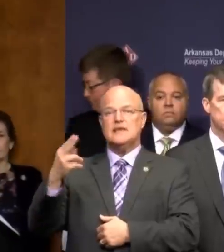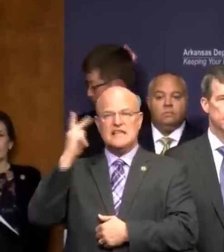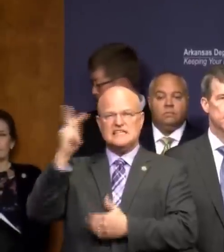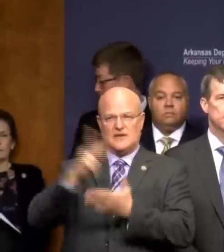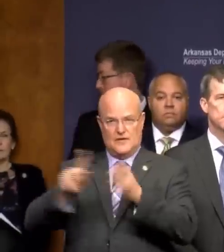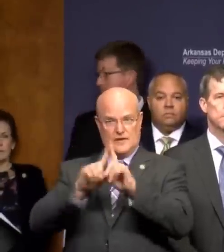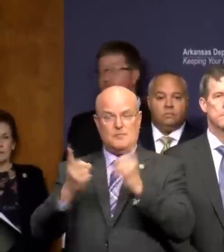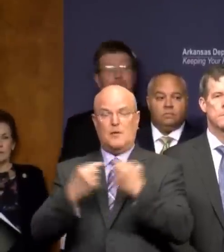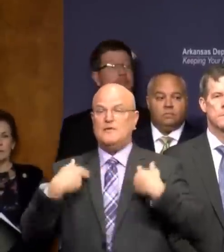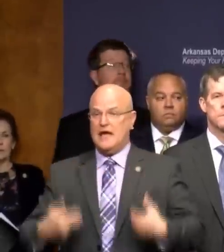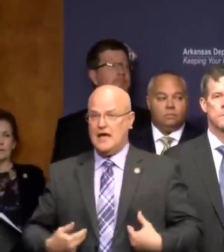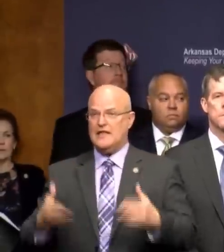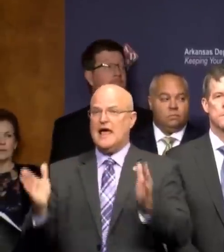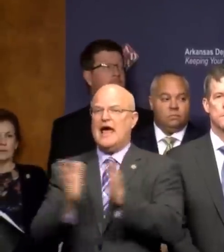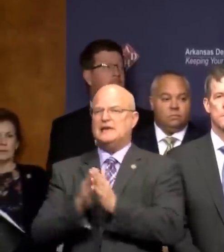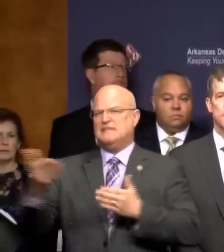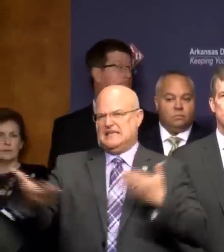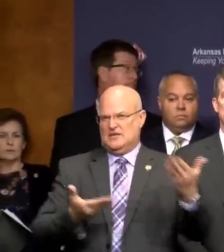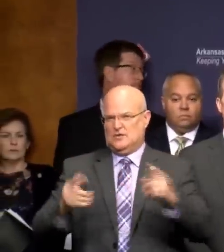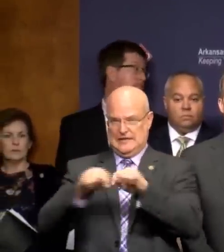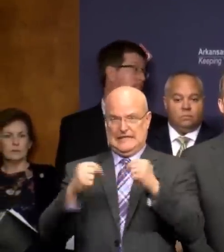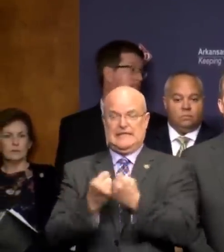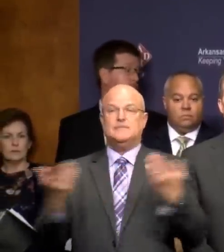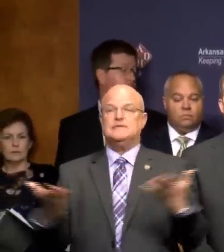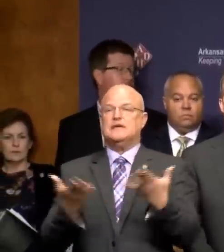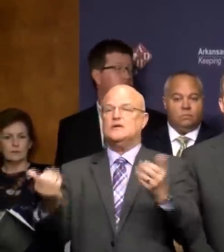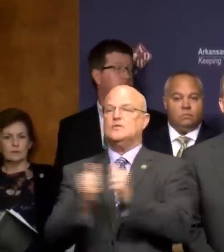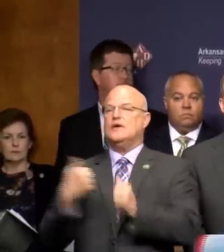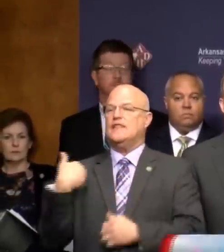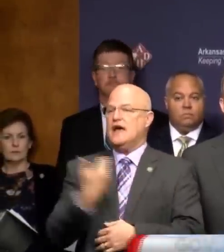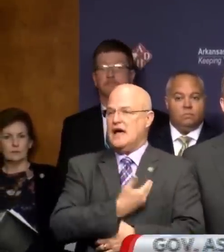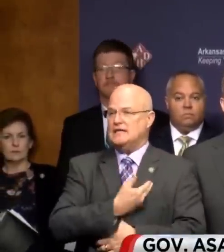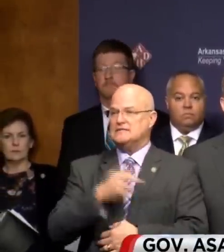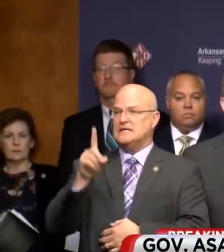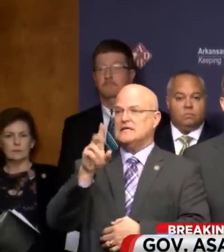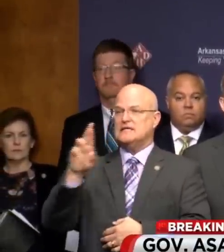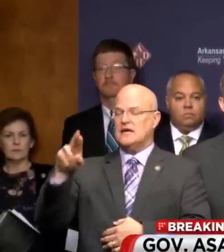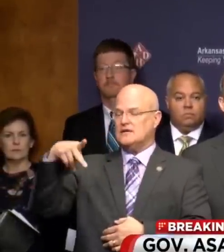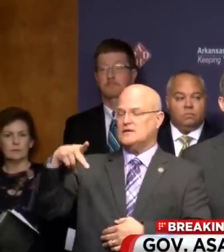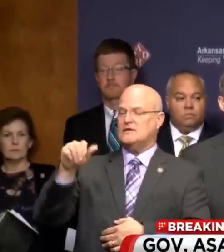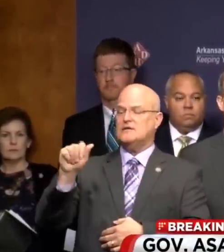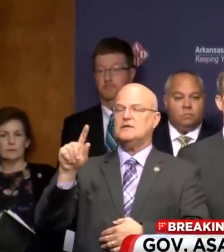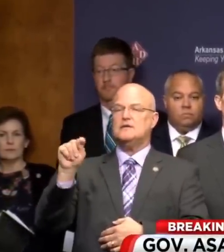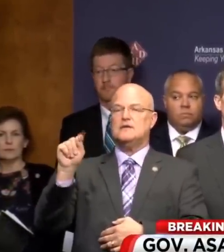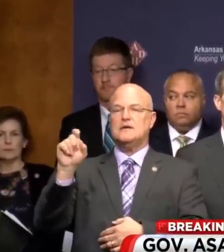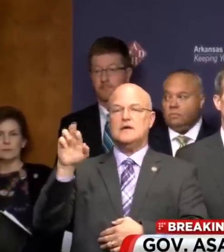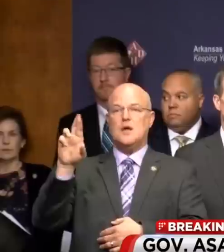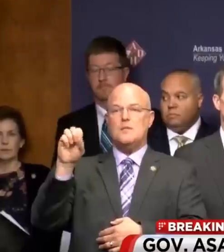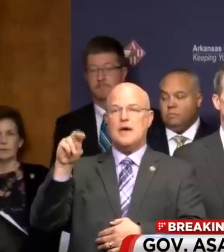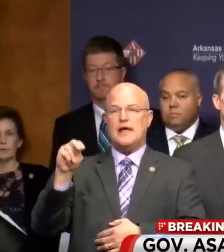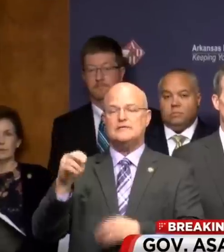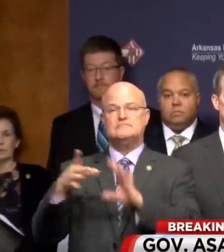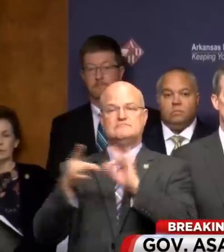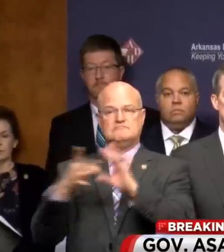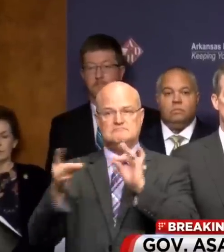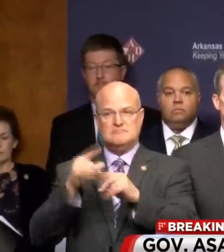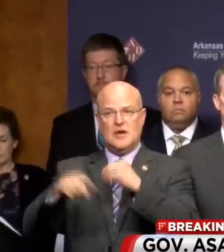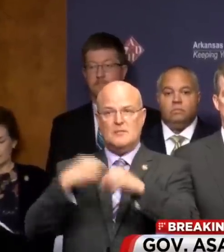Department of Health, and I'll ask him to introduce some of his team that's here. Dr. Patterson will give an update on some of the